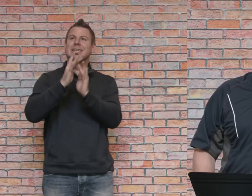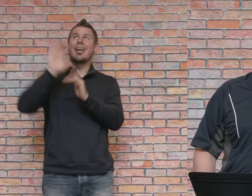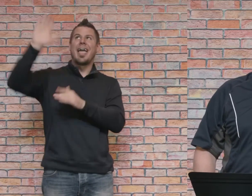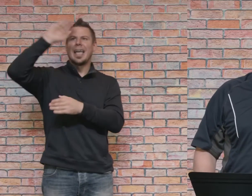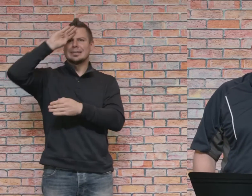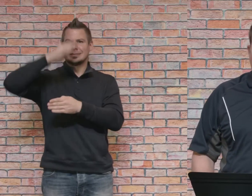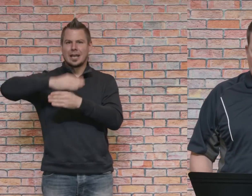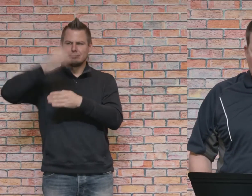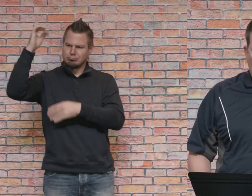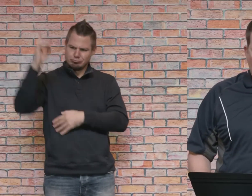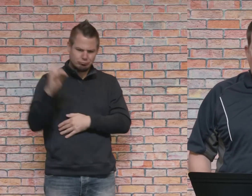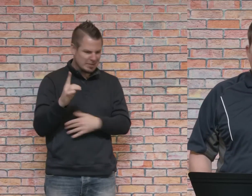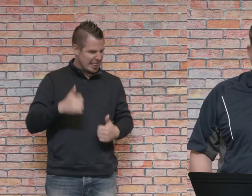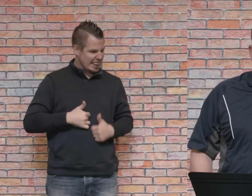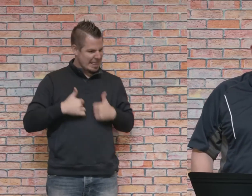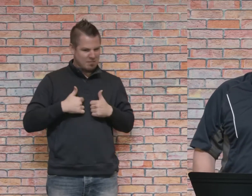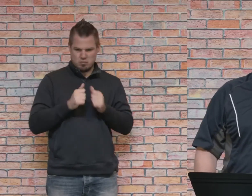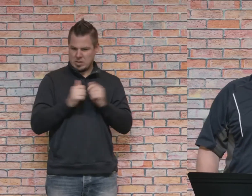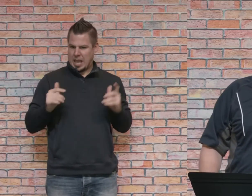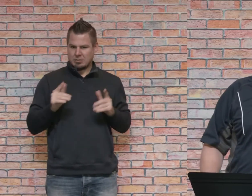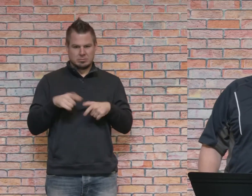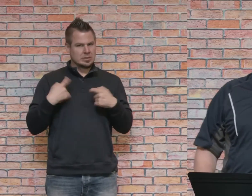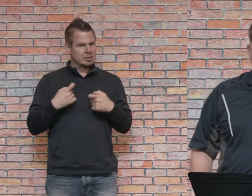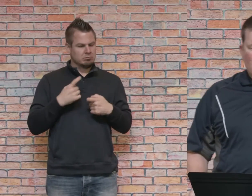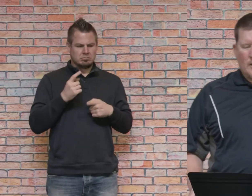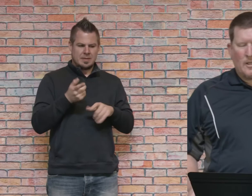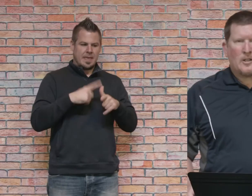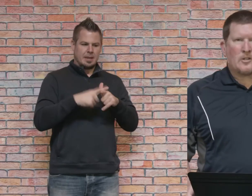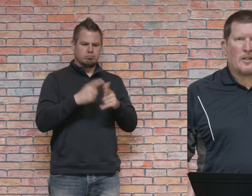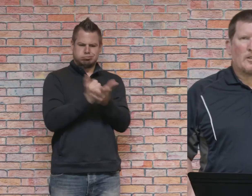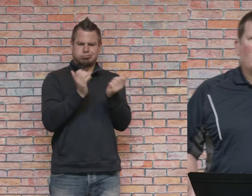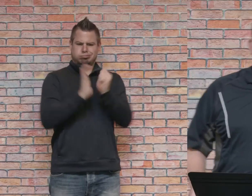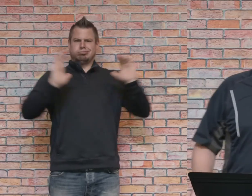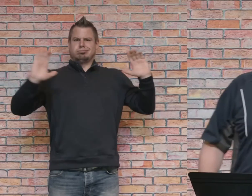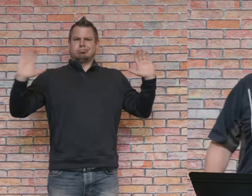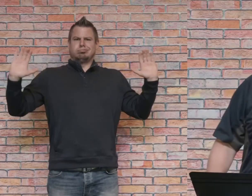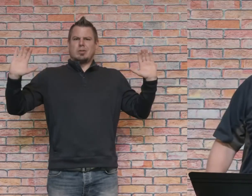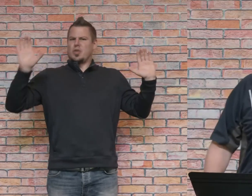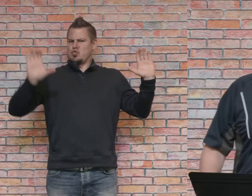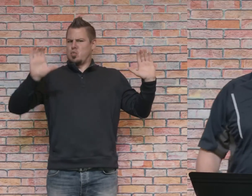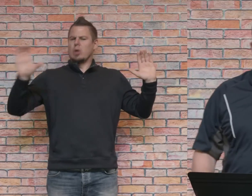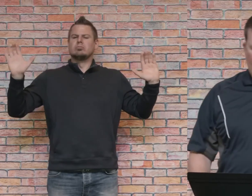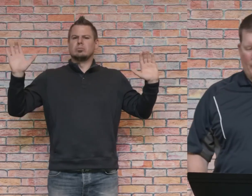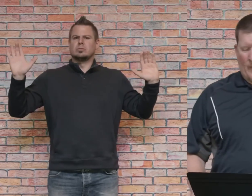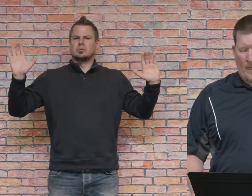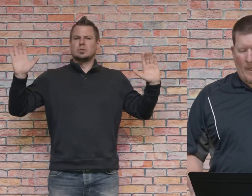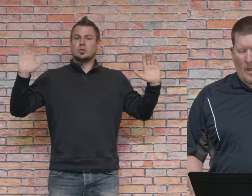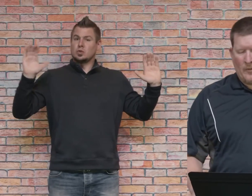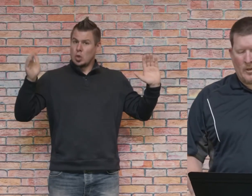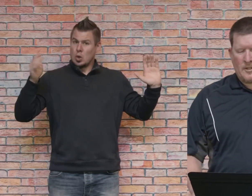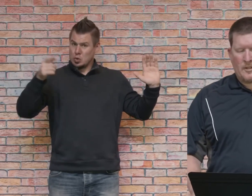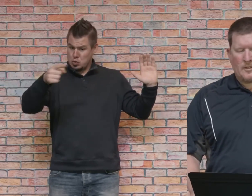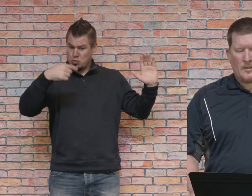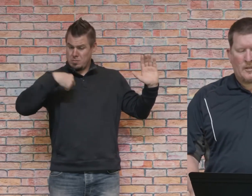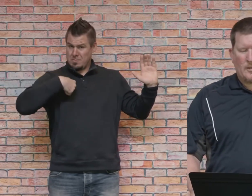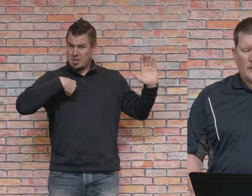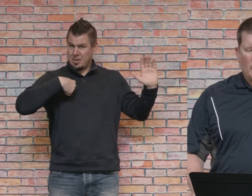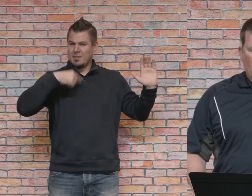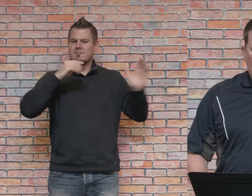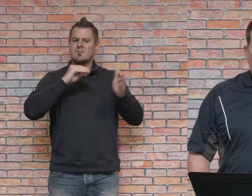who lived a sinless life. And he died on the cross so that you and I could be forgiven of our